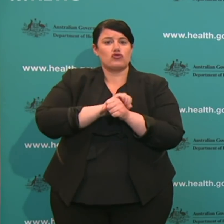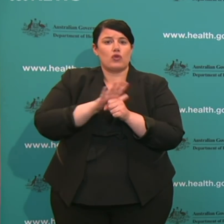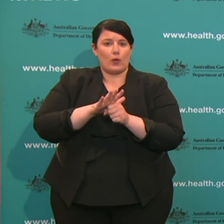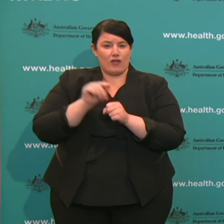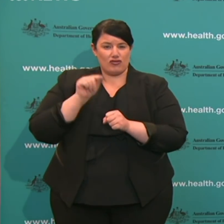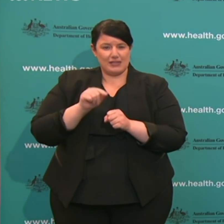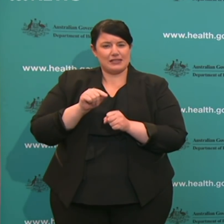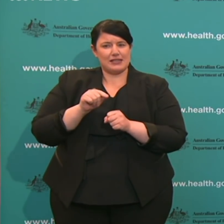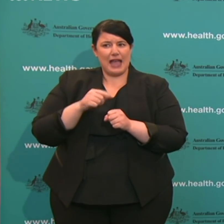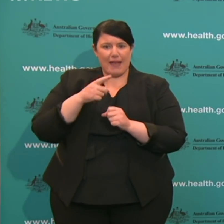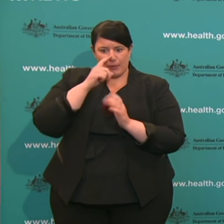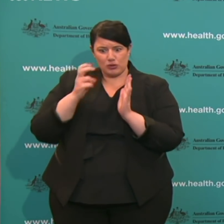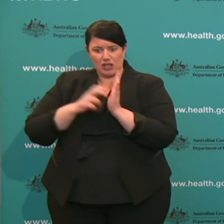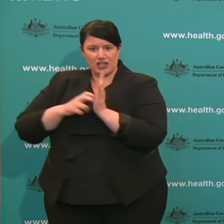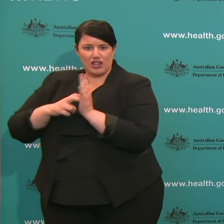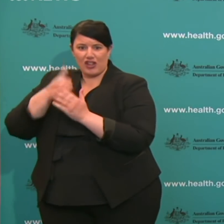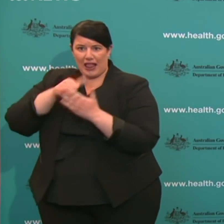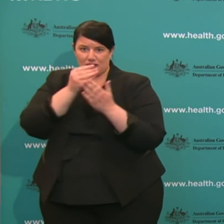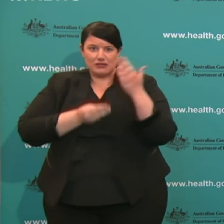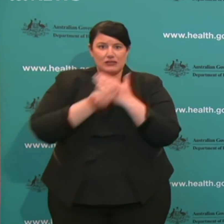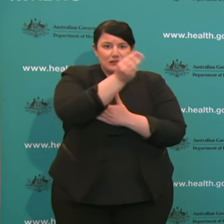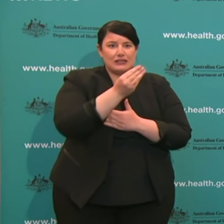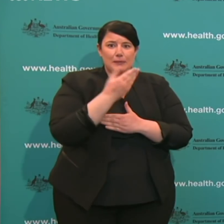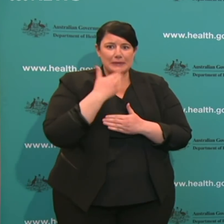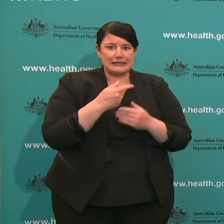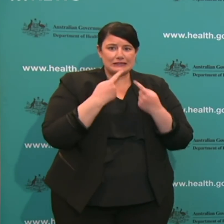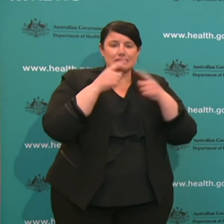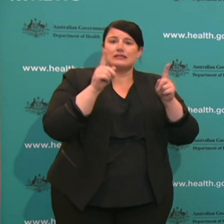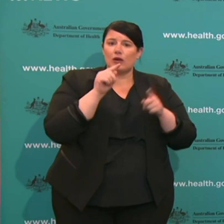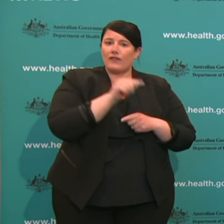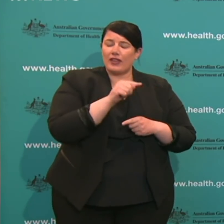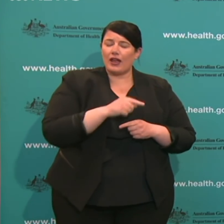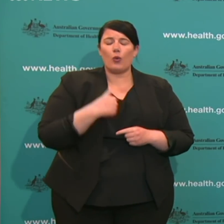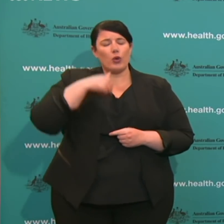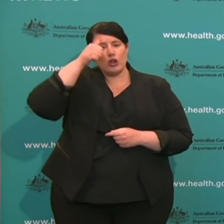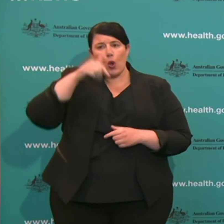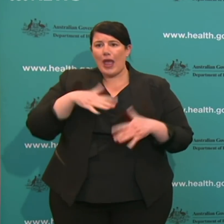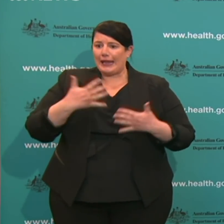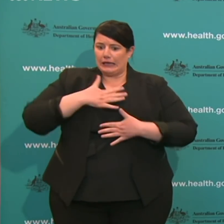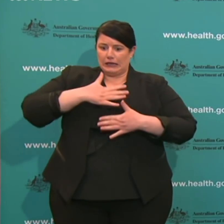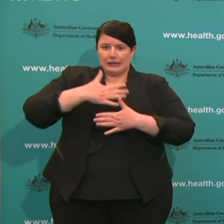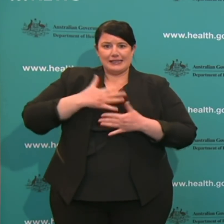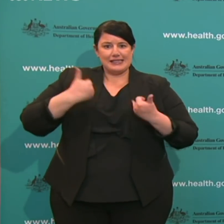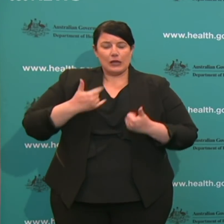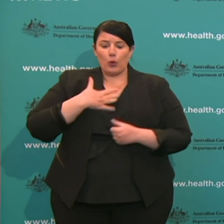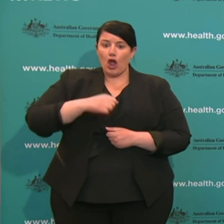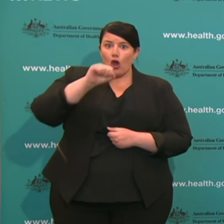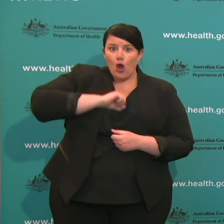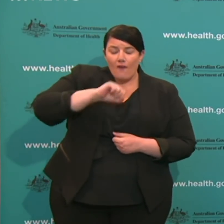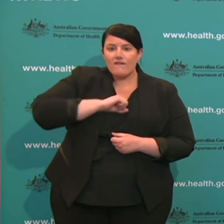We know that with any respiratory virus, when people cough, when they